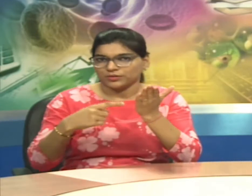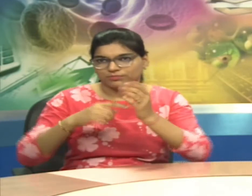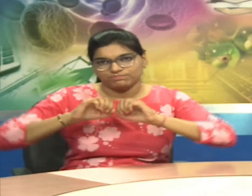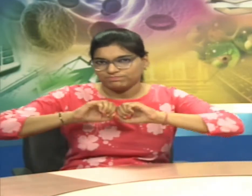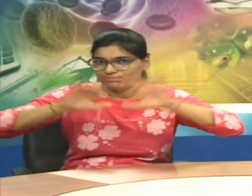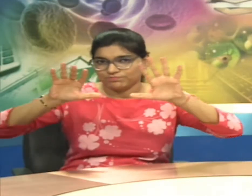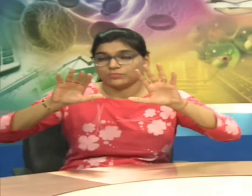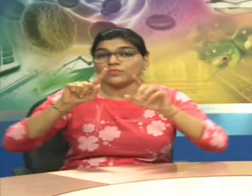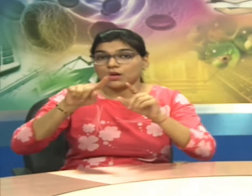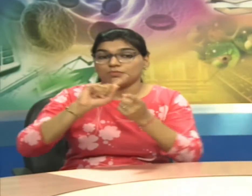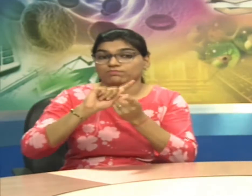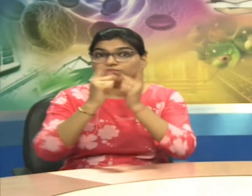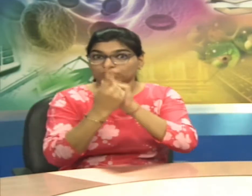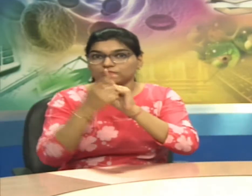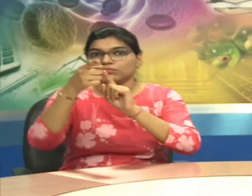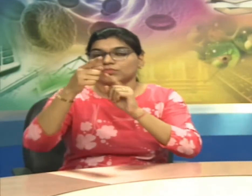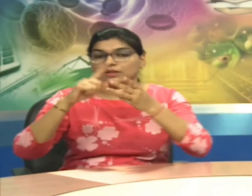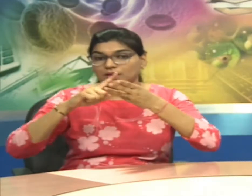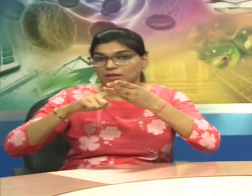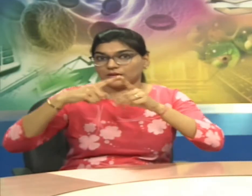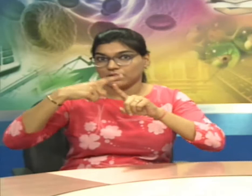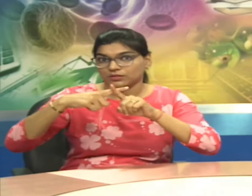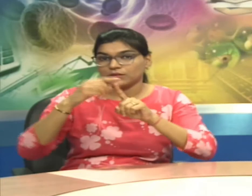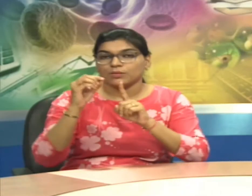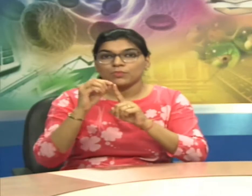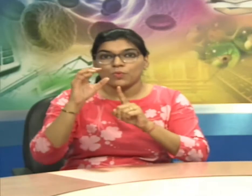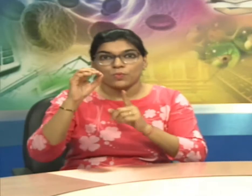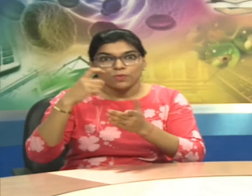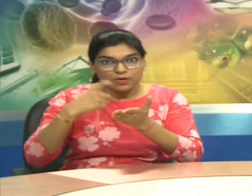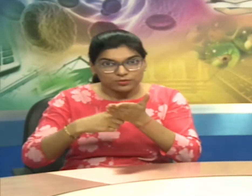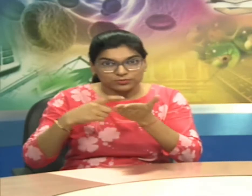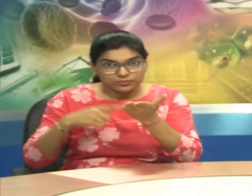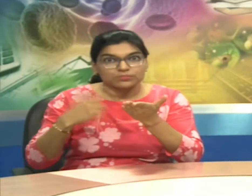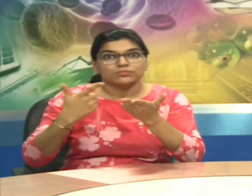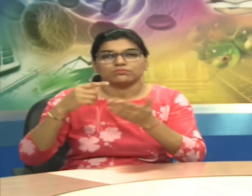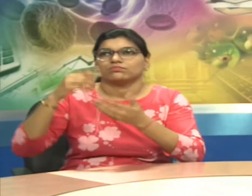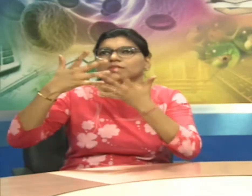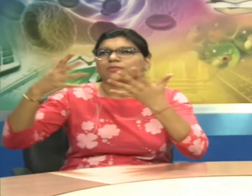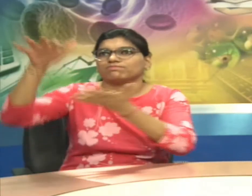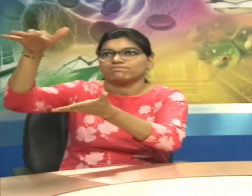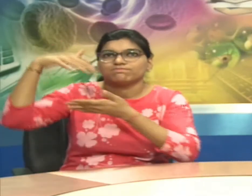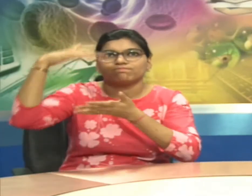learnt about import. Similarly, export is the opposite of import,